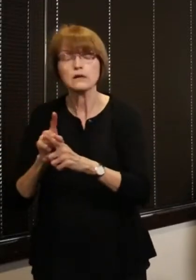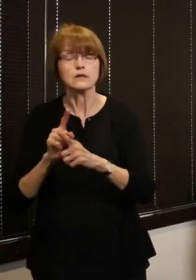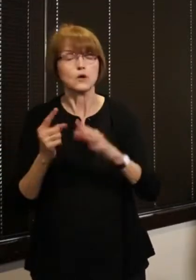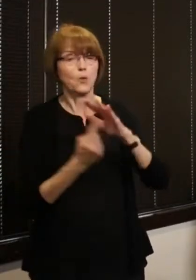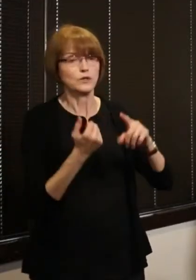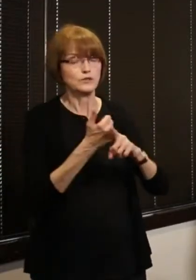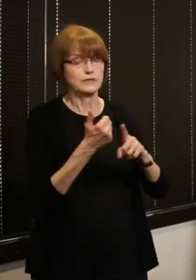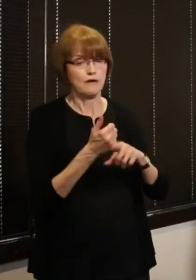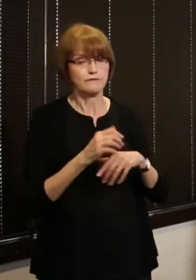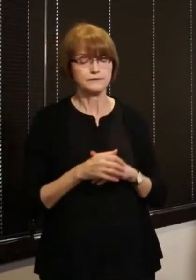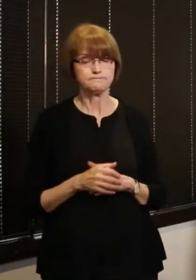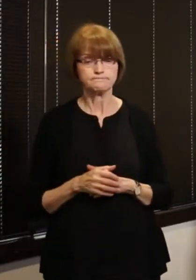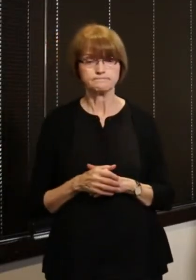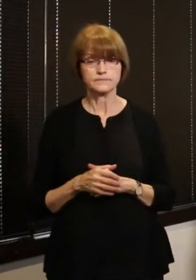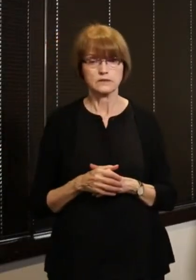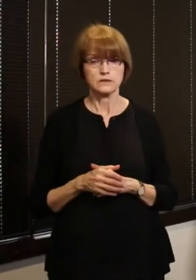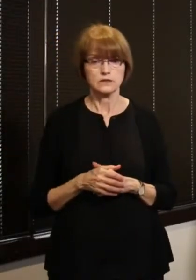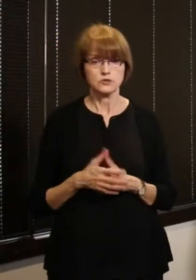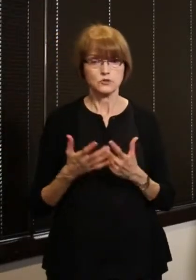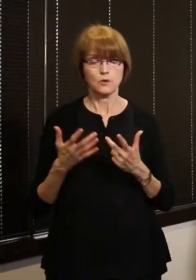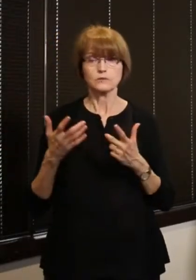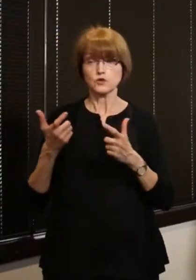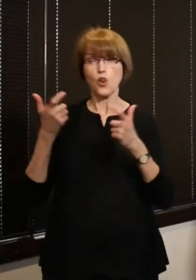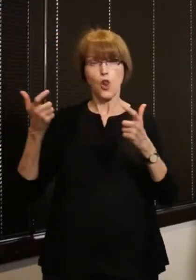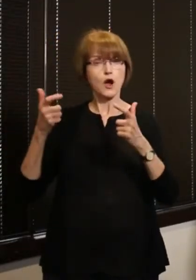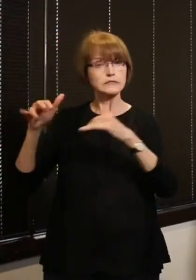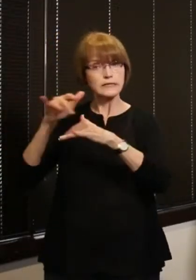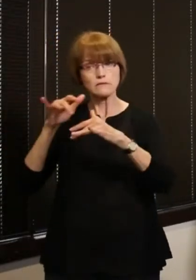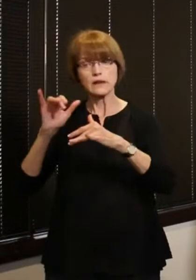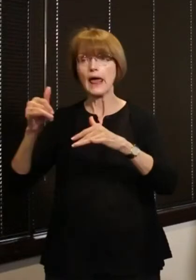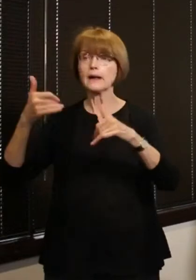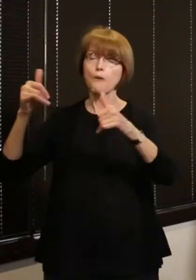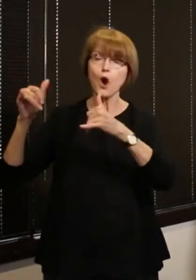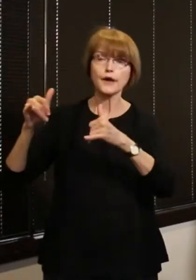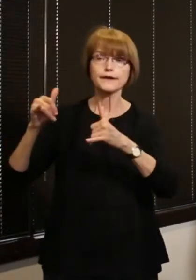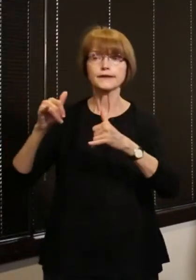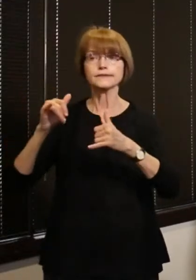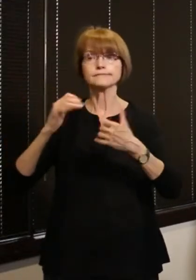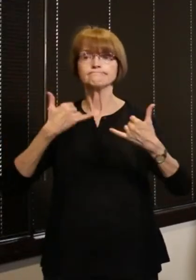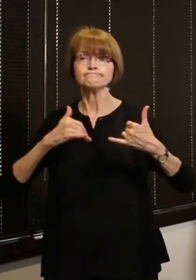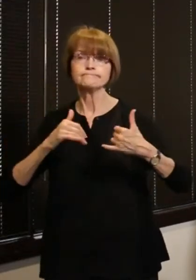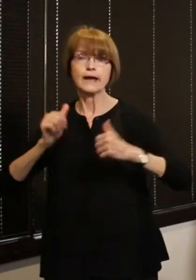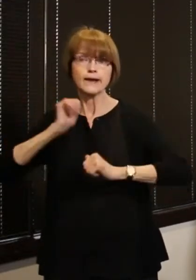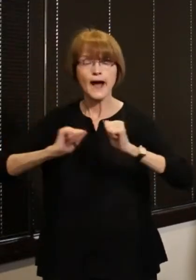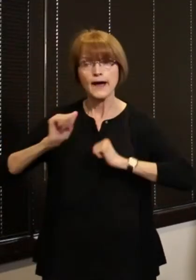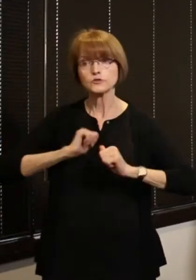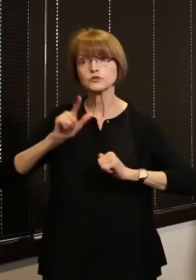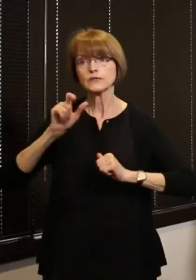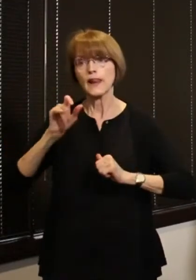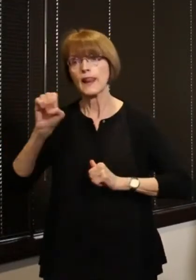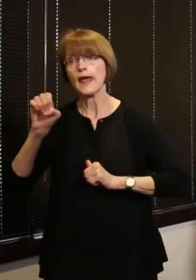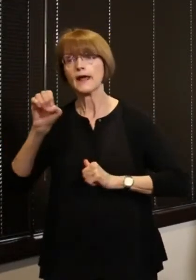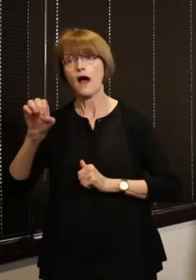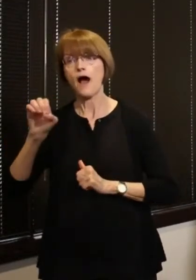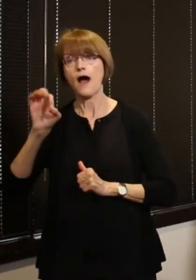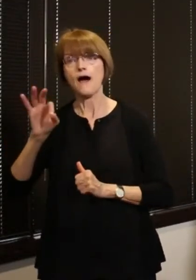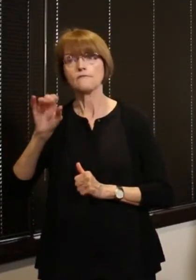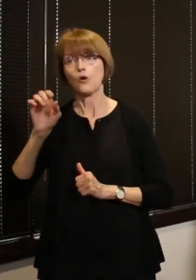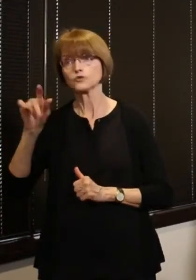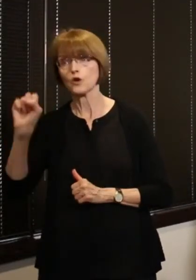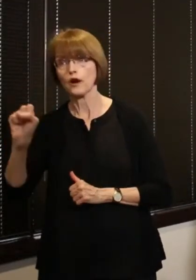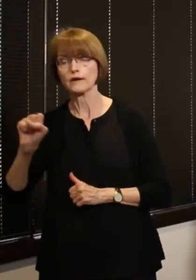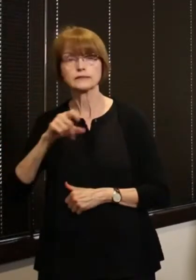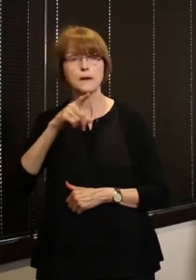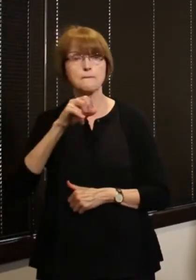in cases when it comes to large gatherings, such as those parties and concerts in the Lake of the Ozarks, or those seen this weekend from the Pike County